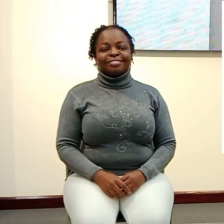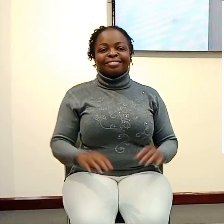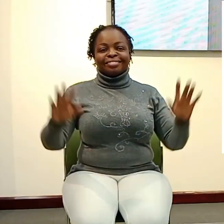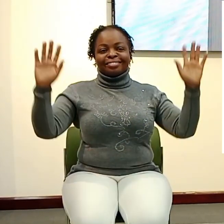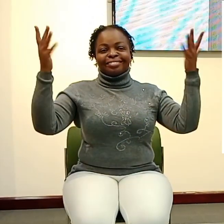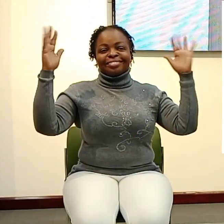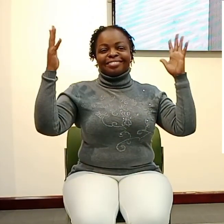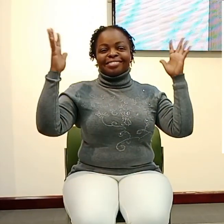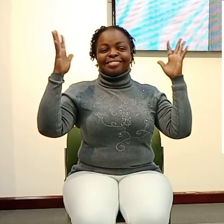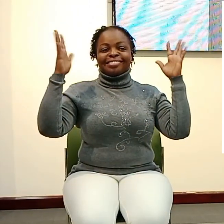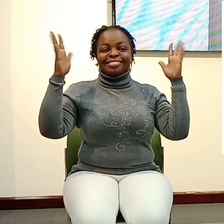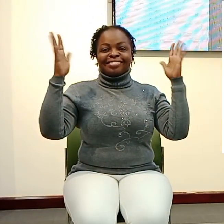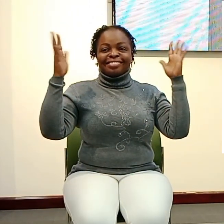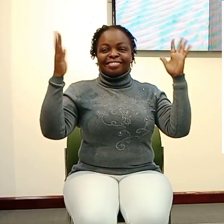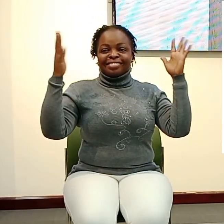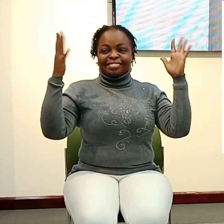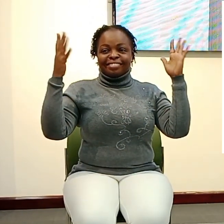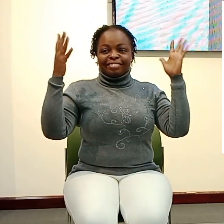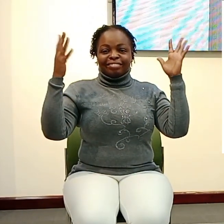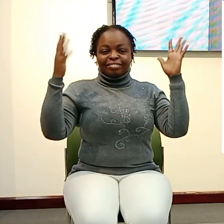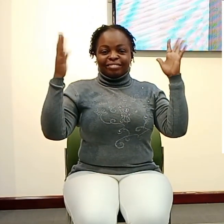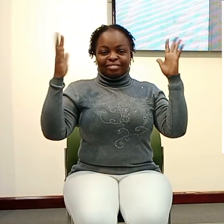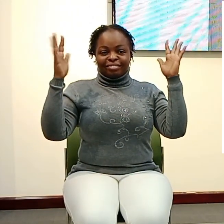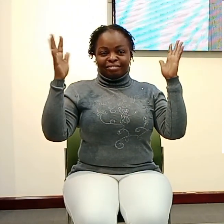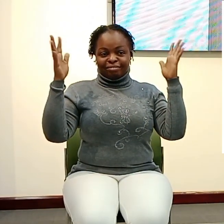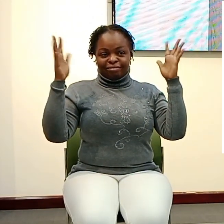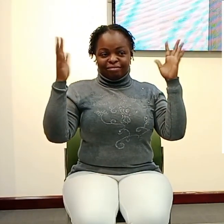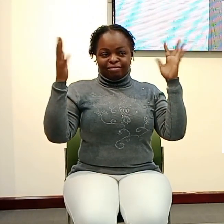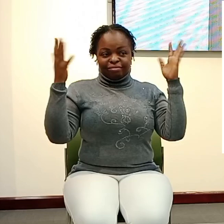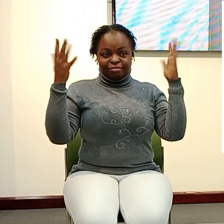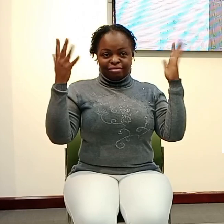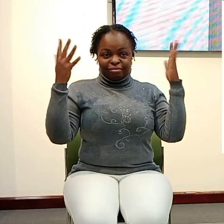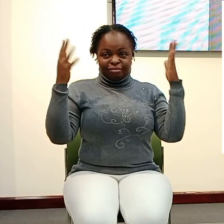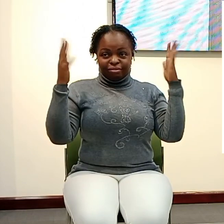Makofi jameni, until she gets here.